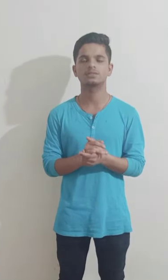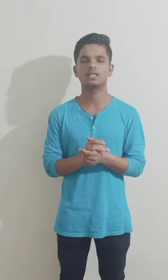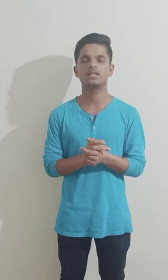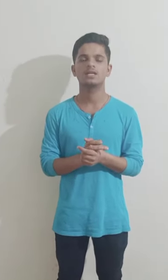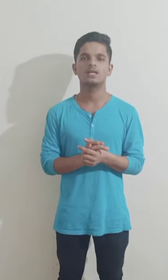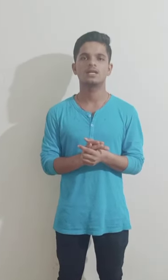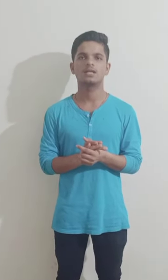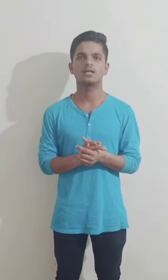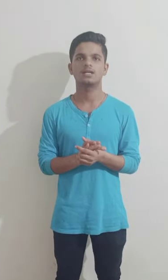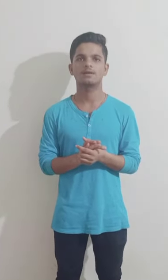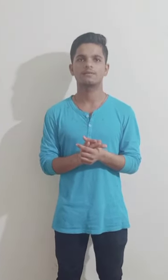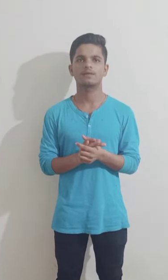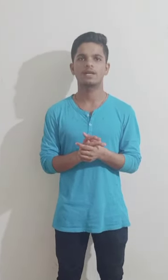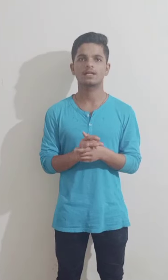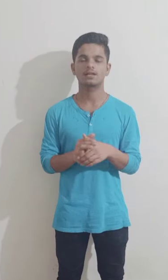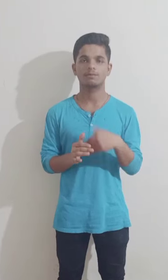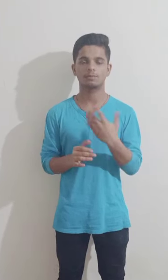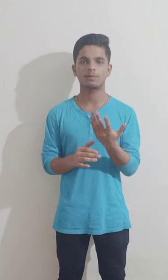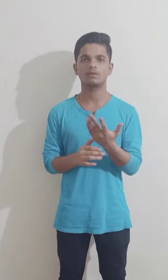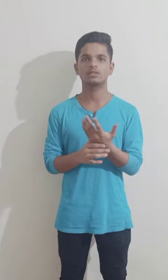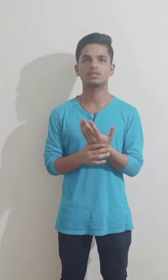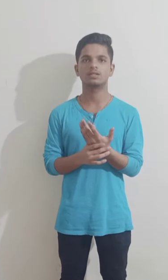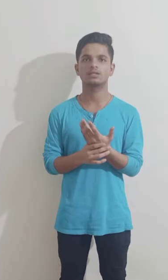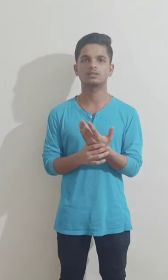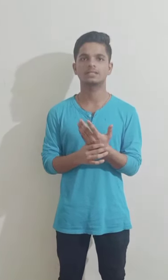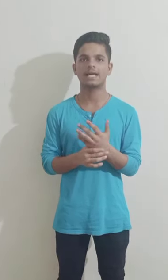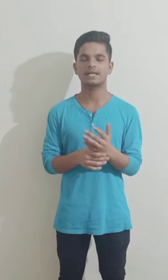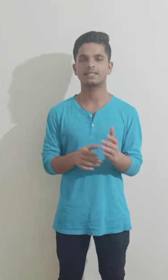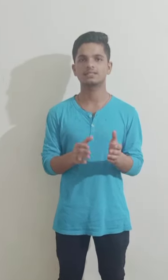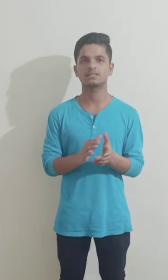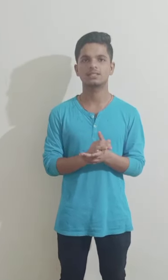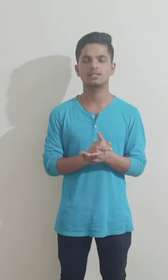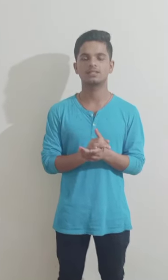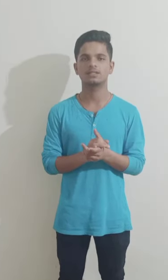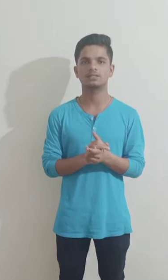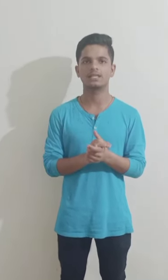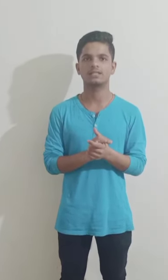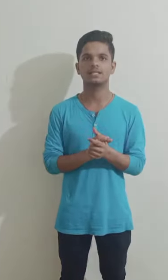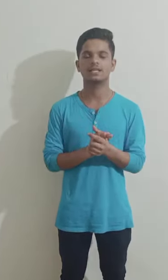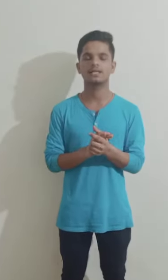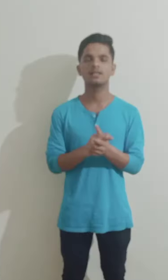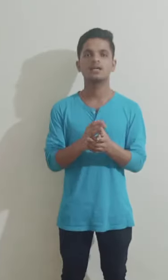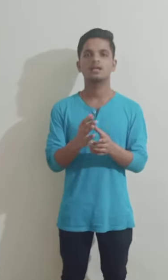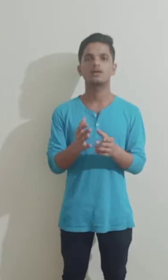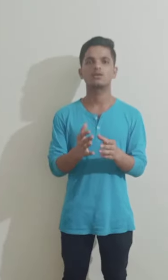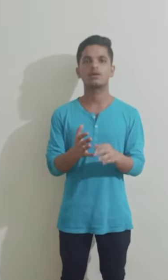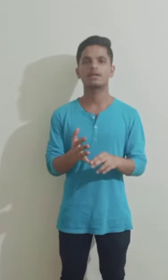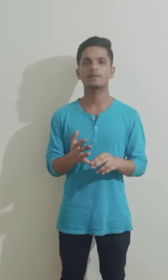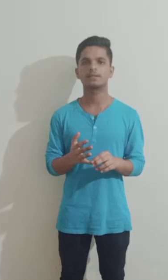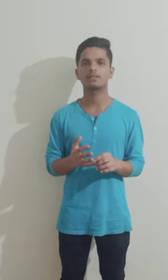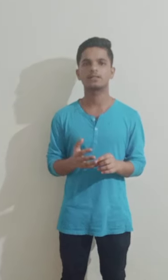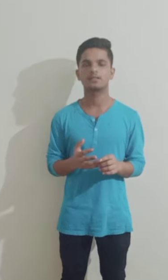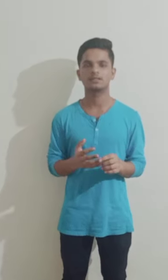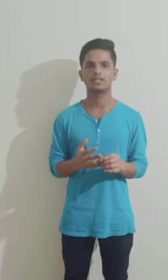we can perform on the characters that are concat method equals